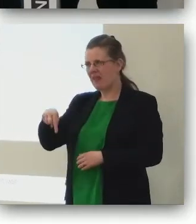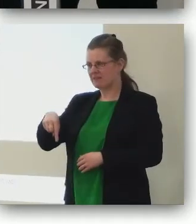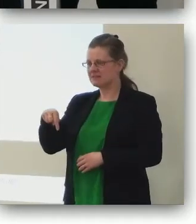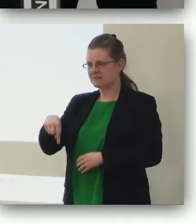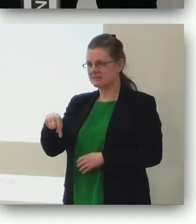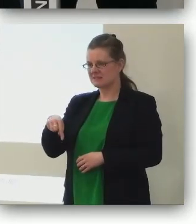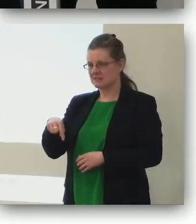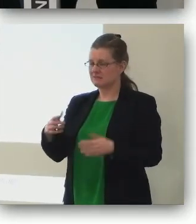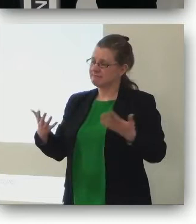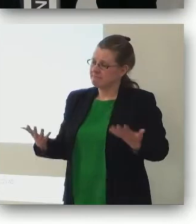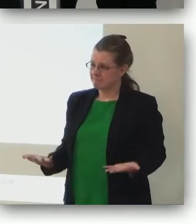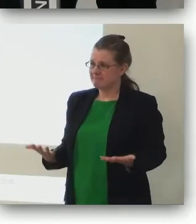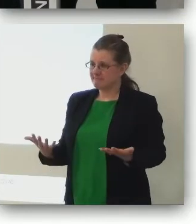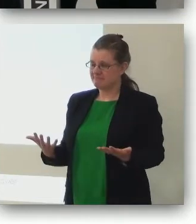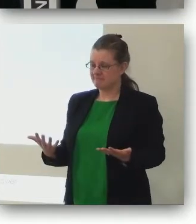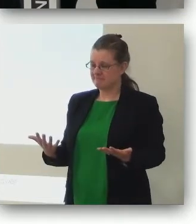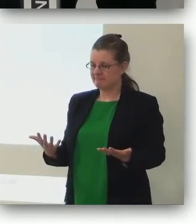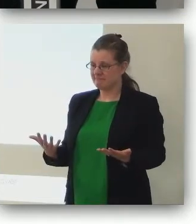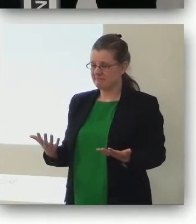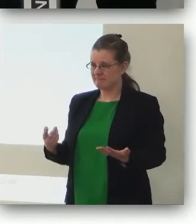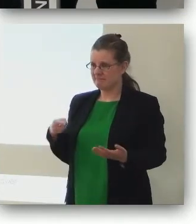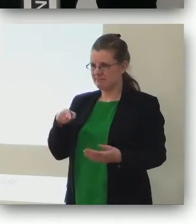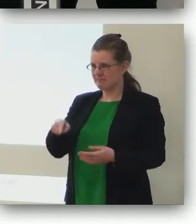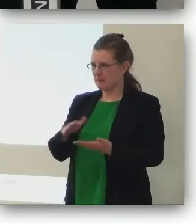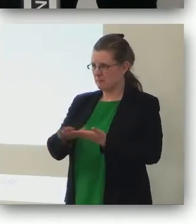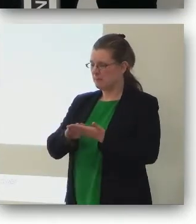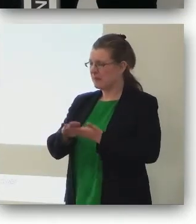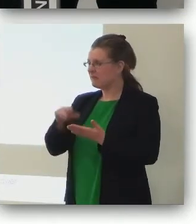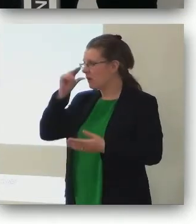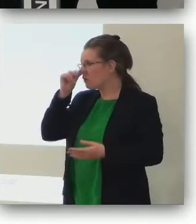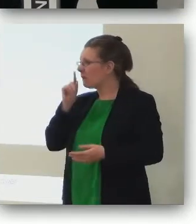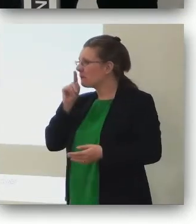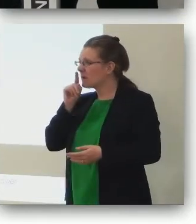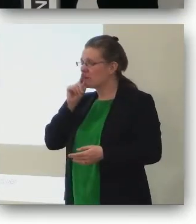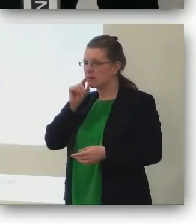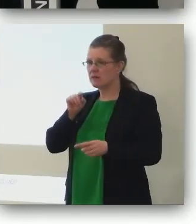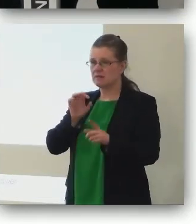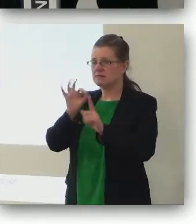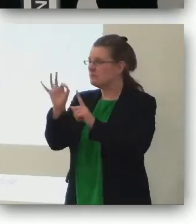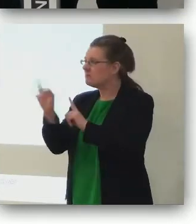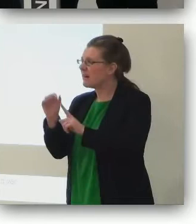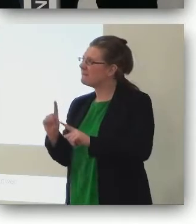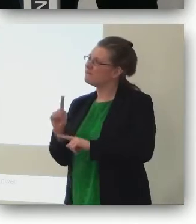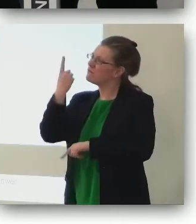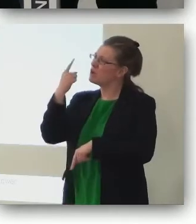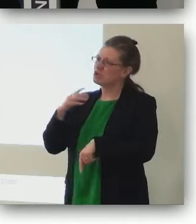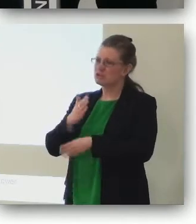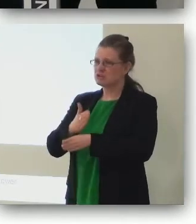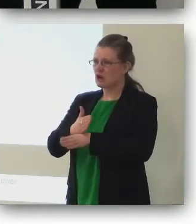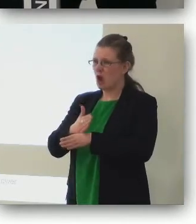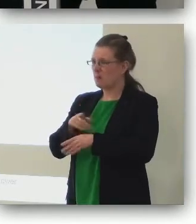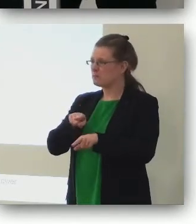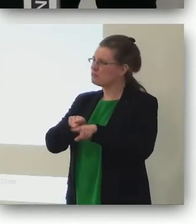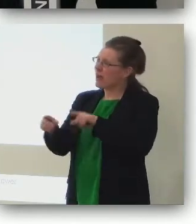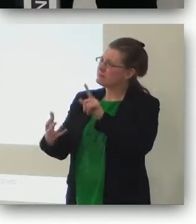it stands to reason that it's getting increasingly harder for young people to get those first jobs, that all-important first foot on the